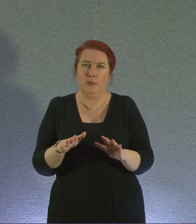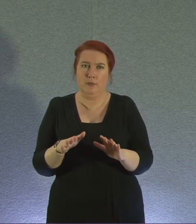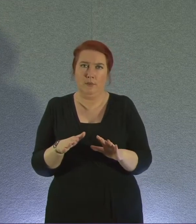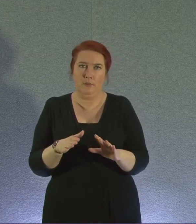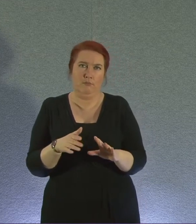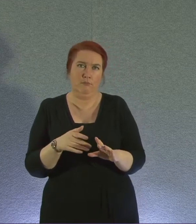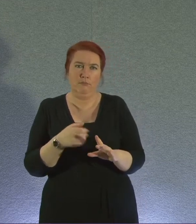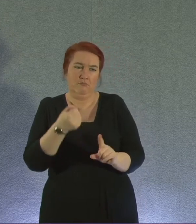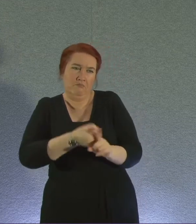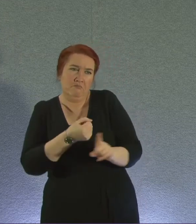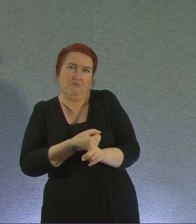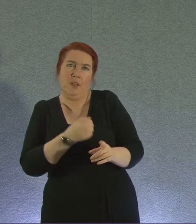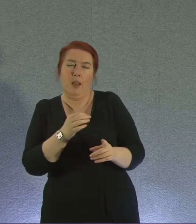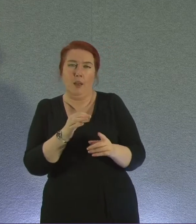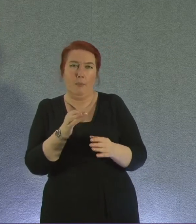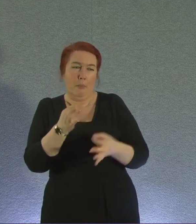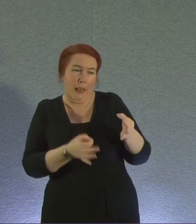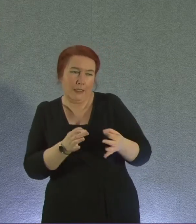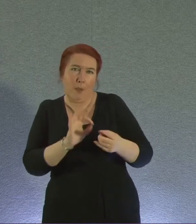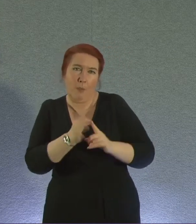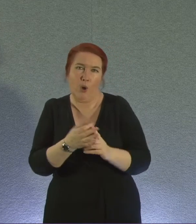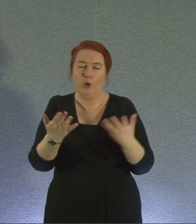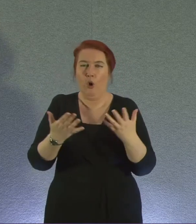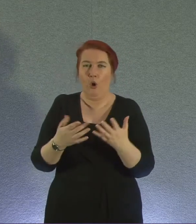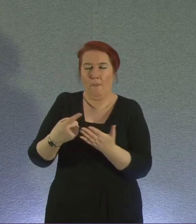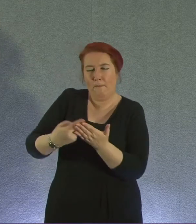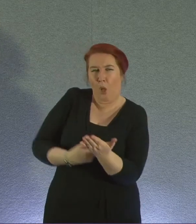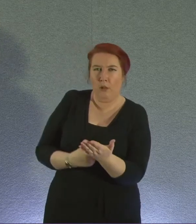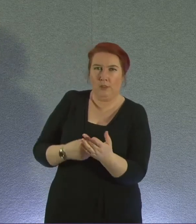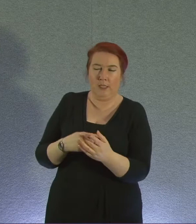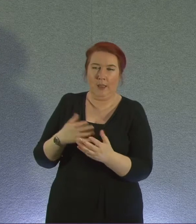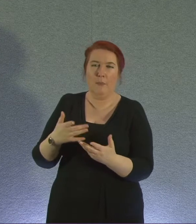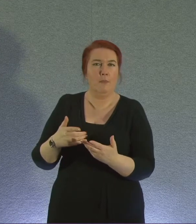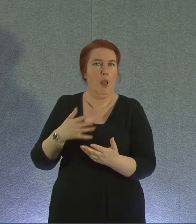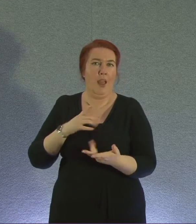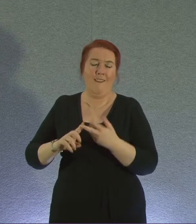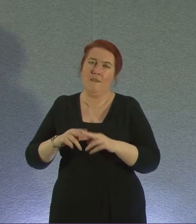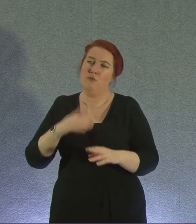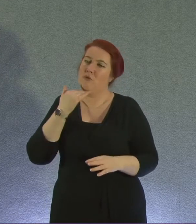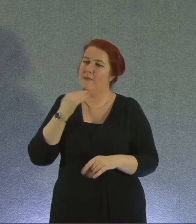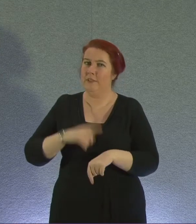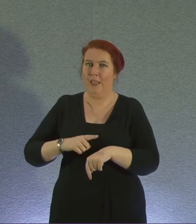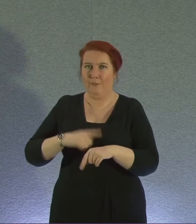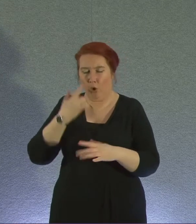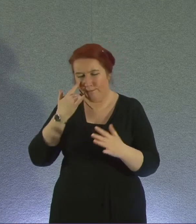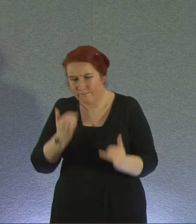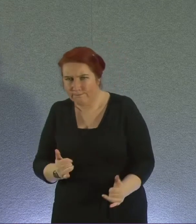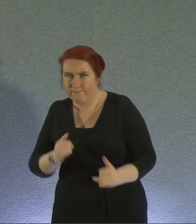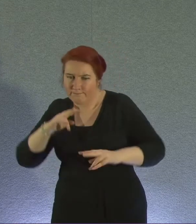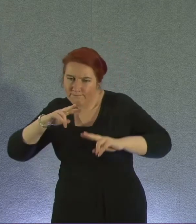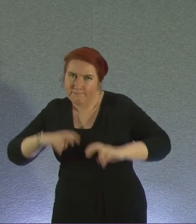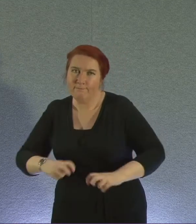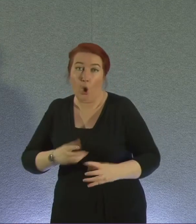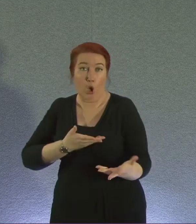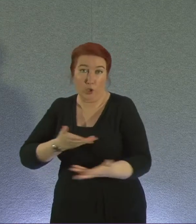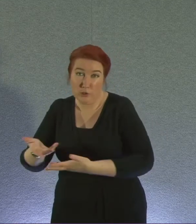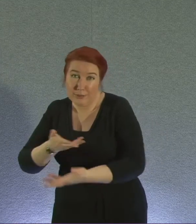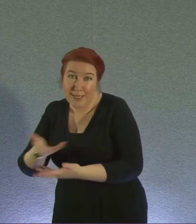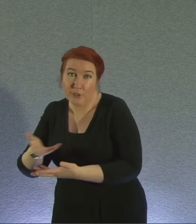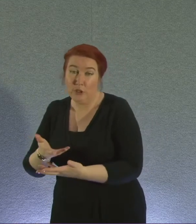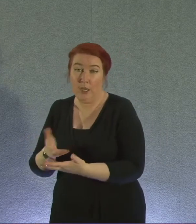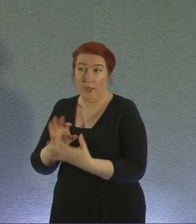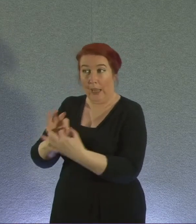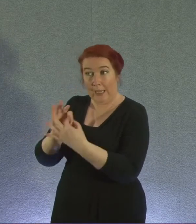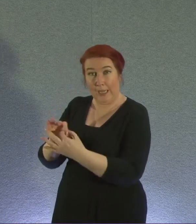or policy agenda, where there's not been proper opportunity for scrutiny, for consultation, for engagement with